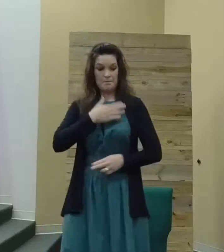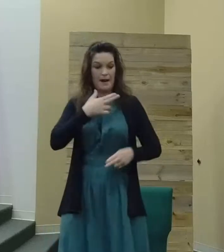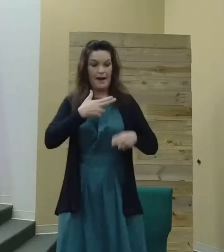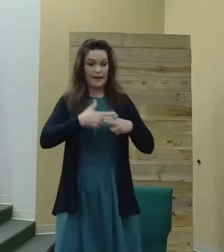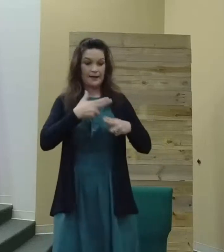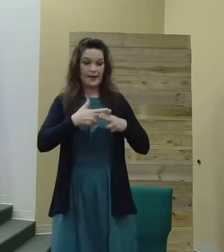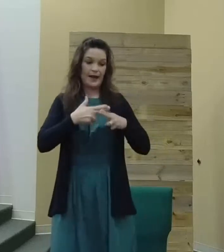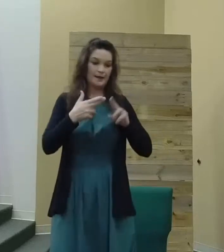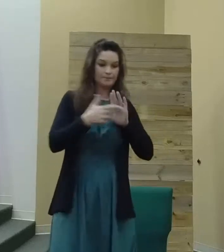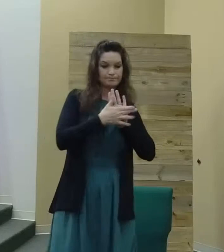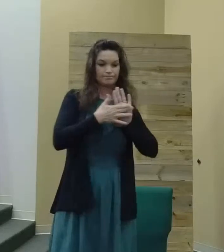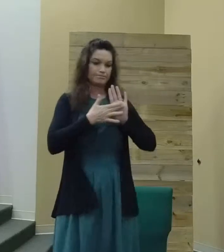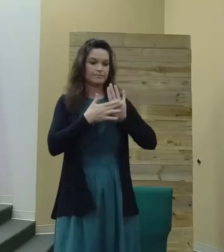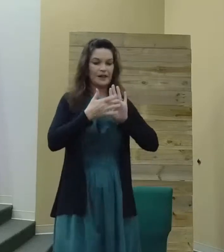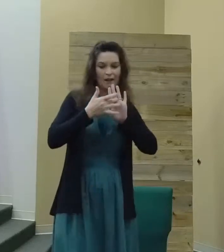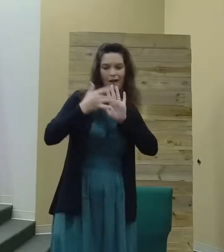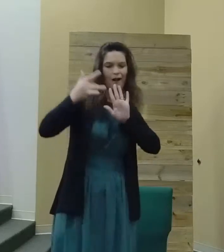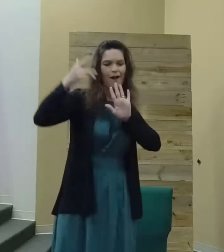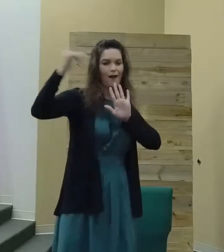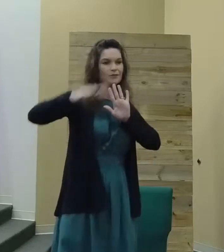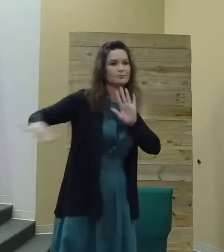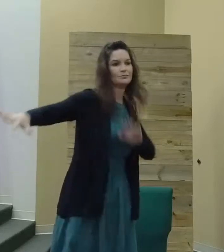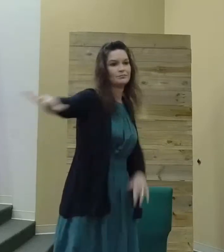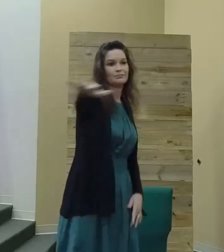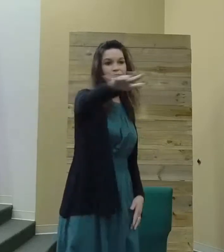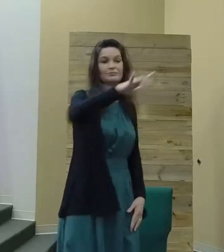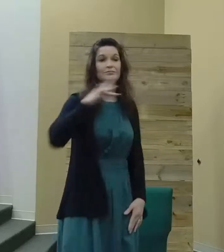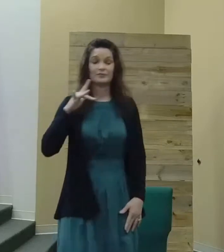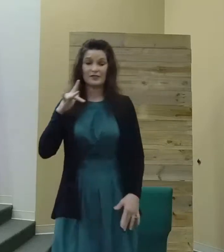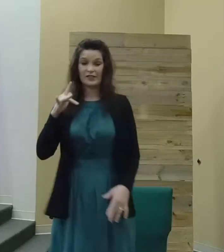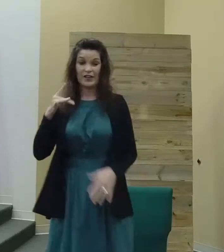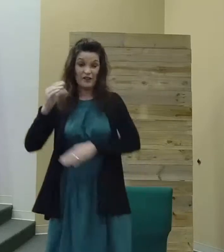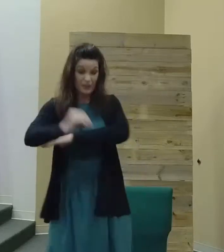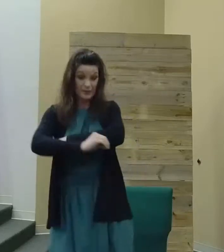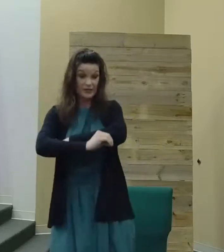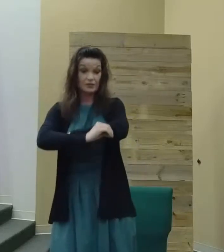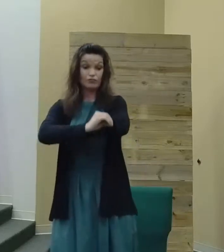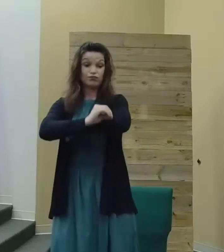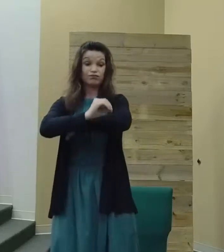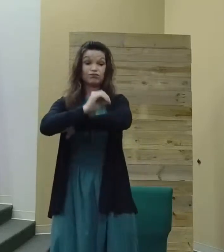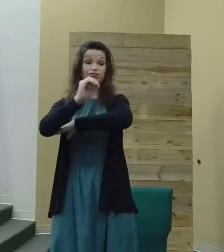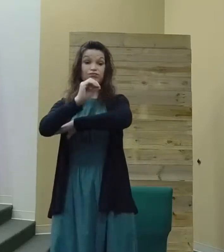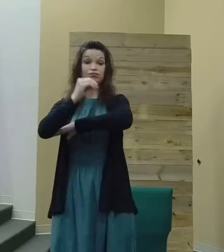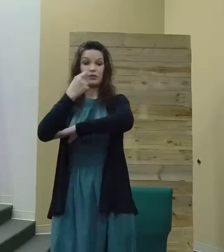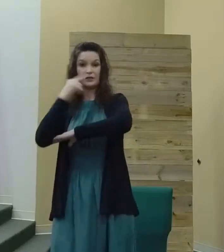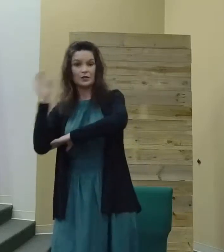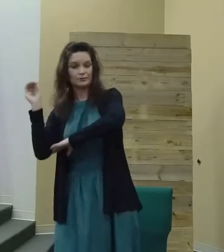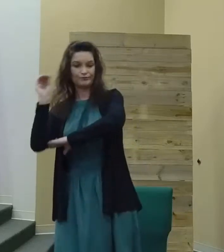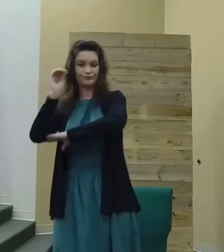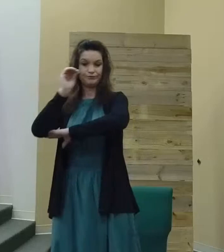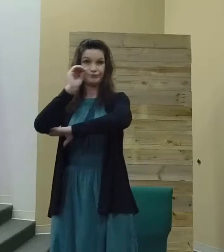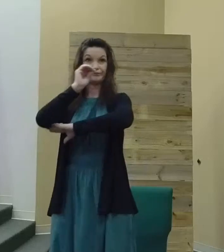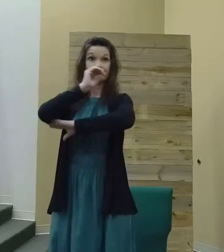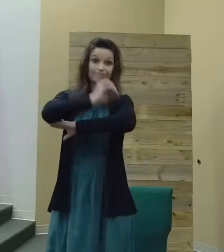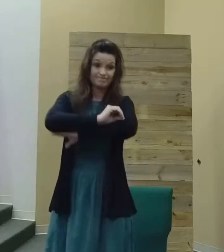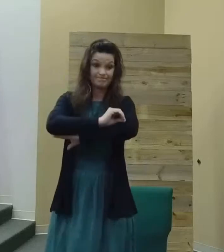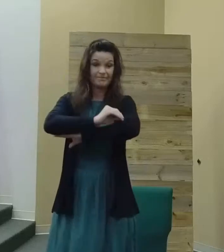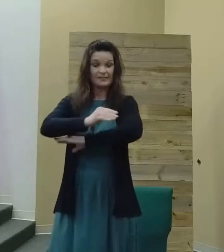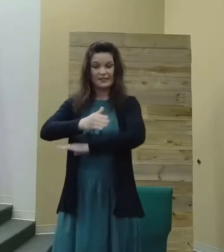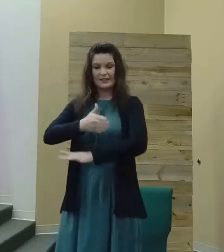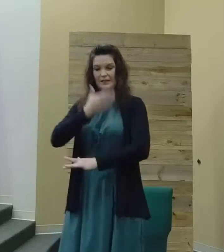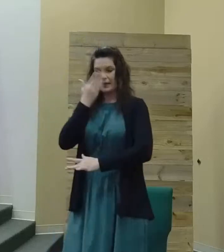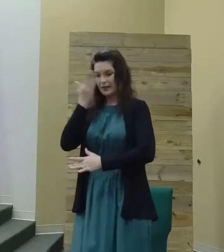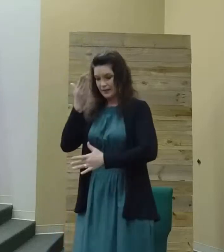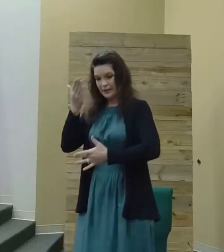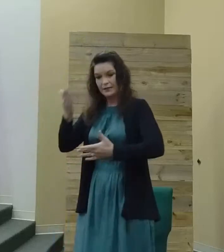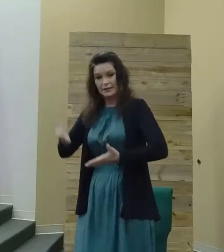My name will be great among the nations, from the rising of the sun to its setting. Incense